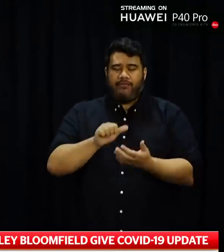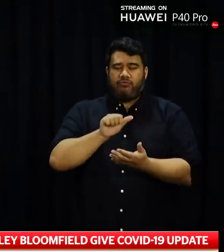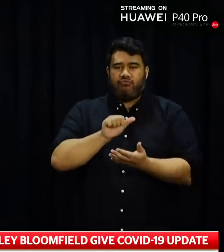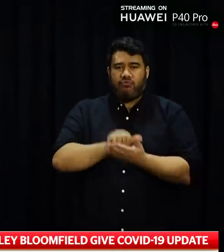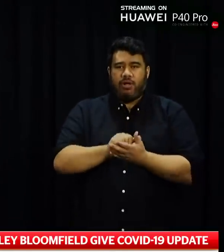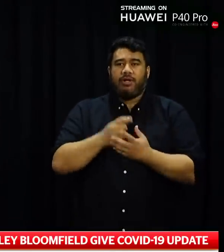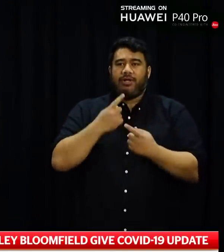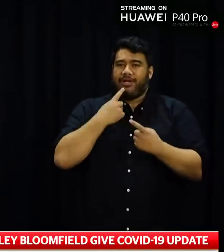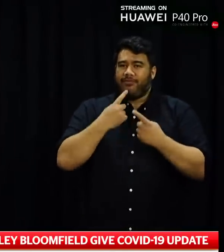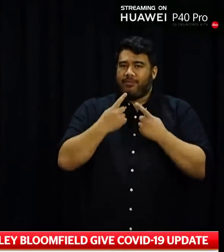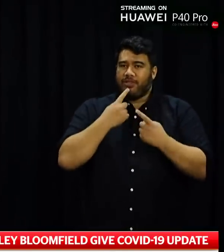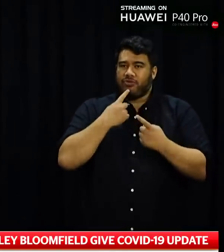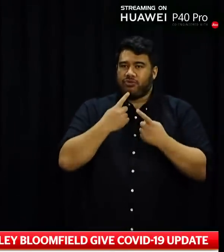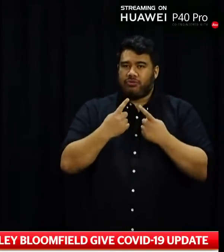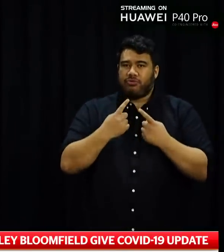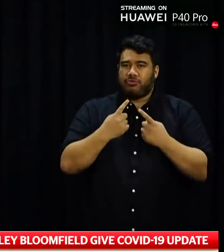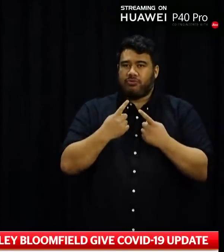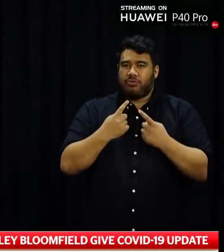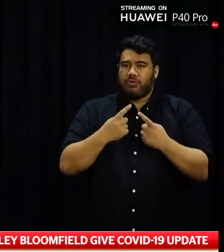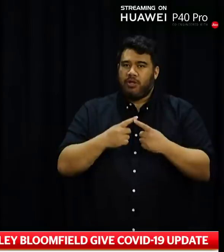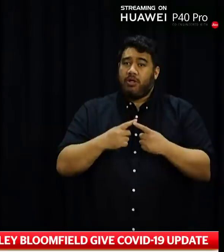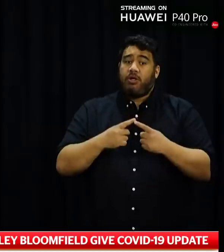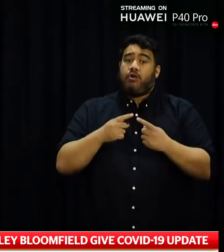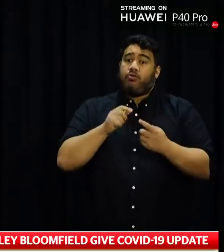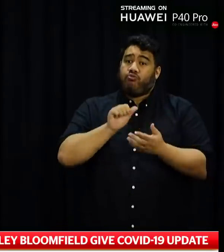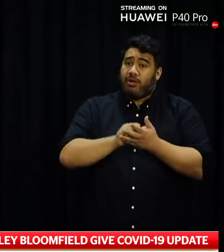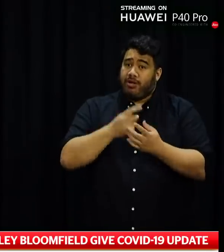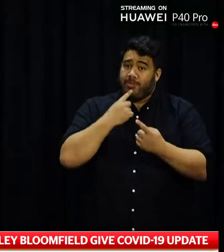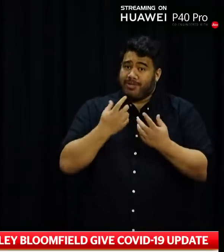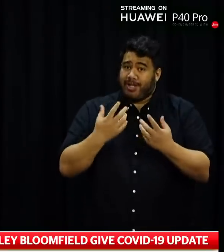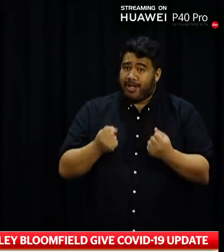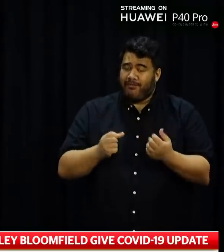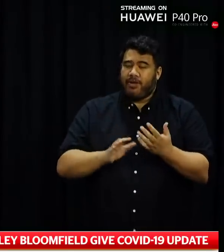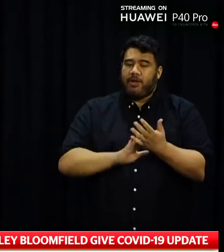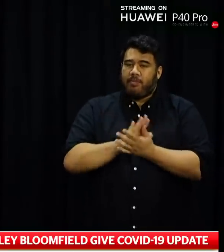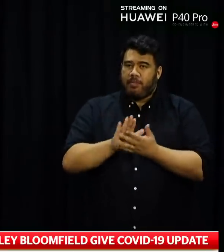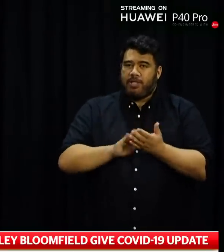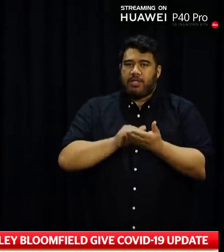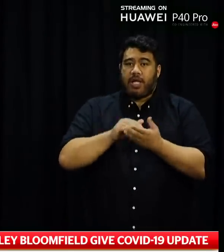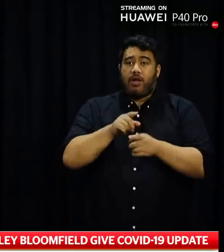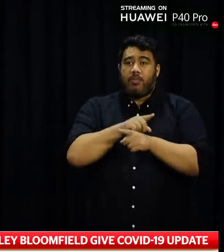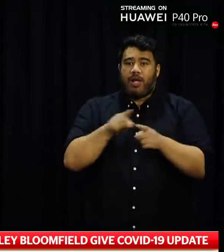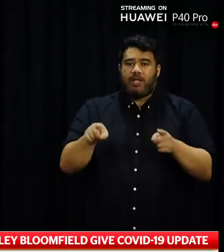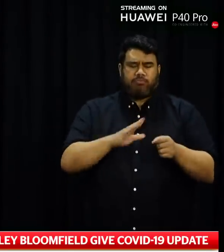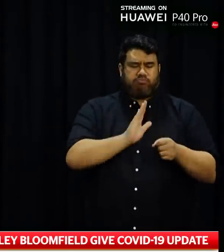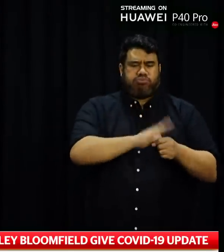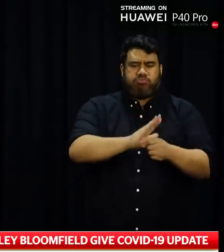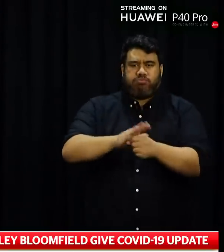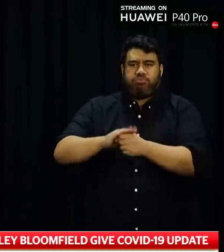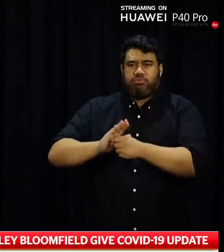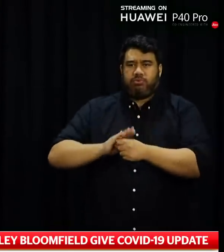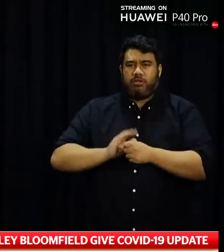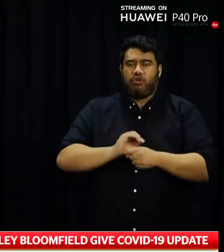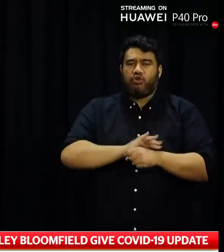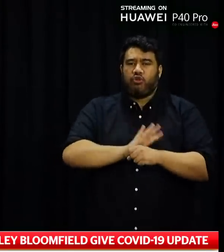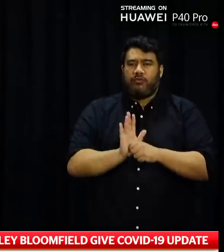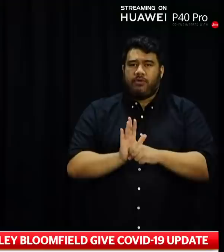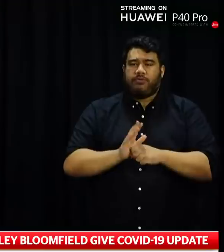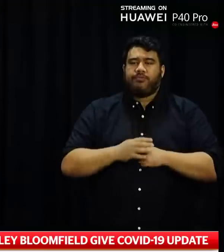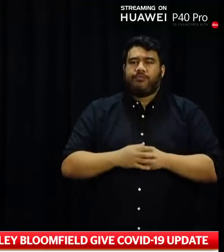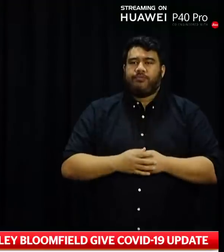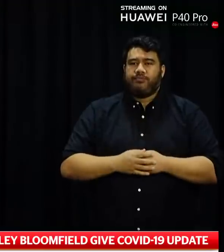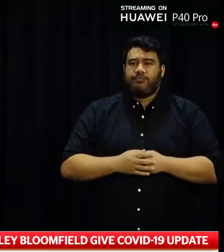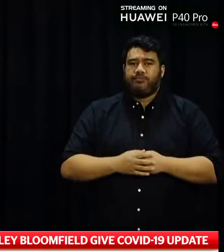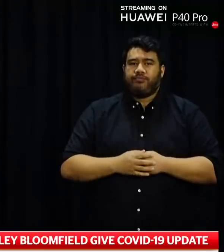together as a team work to stamp out COVID-19. We are taking a rapid response to break the chain